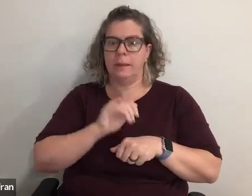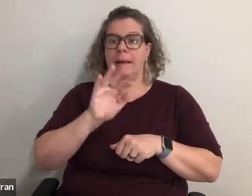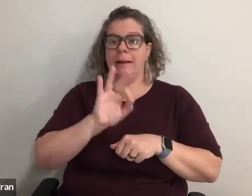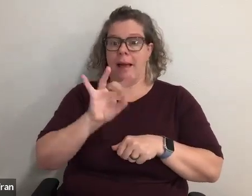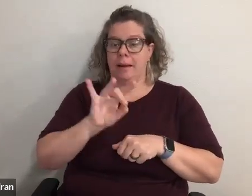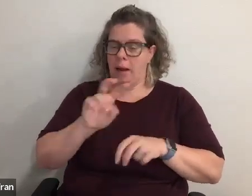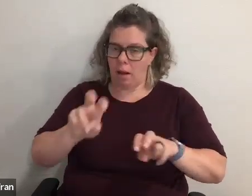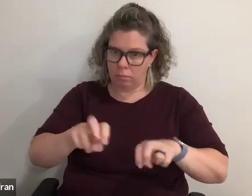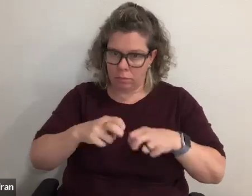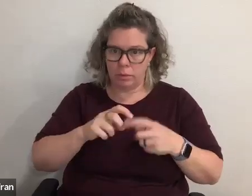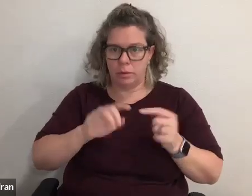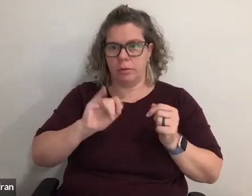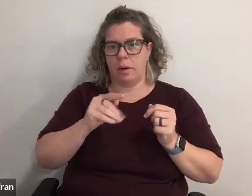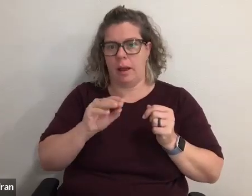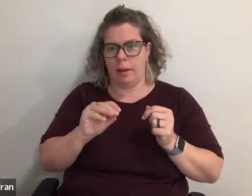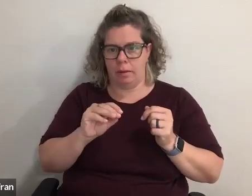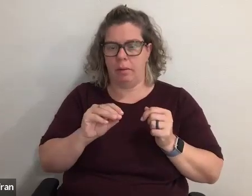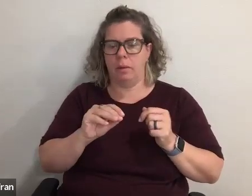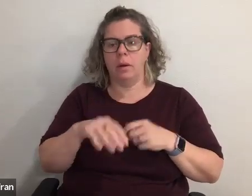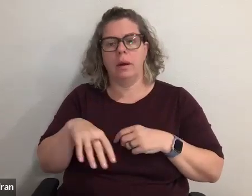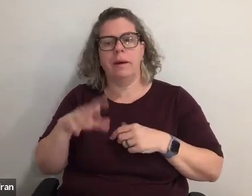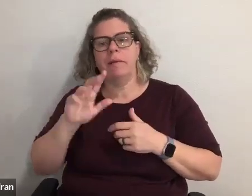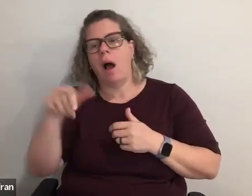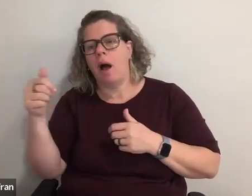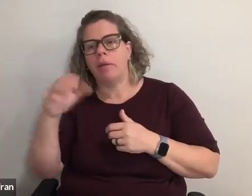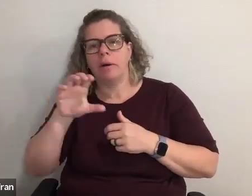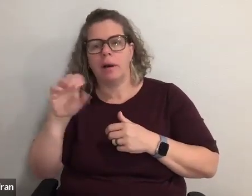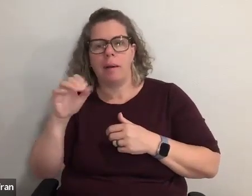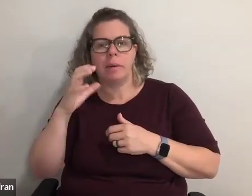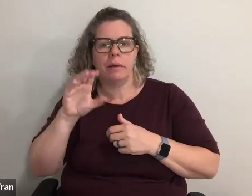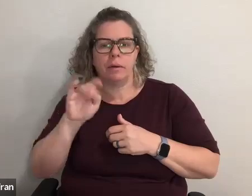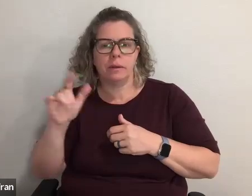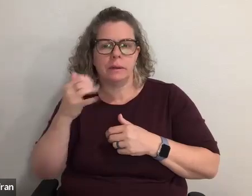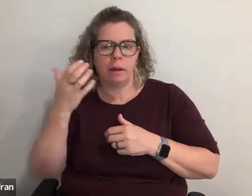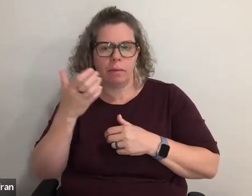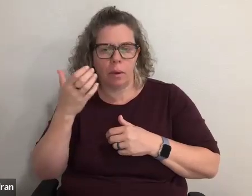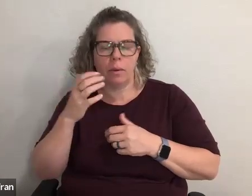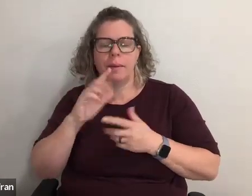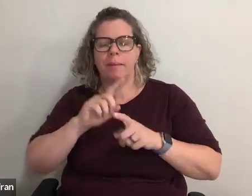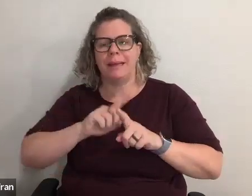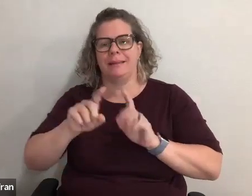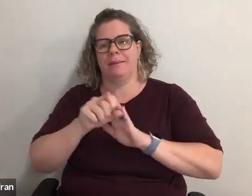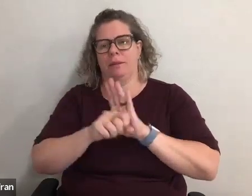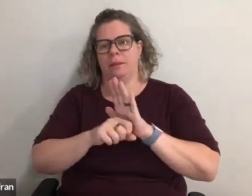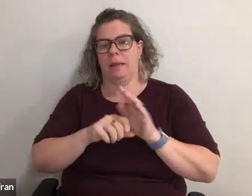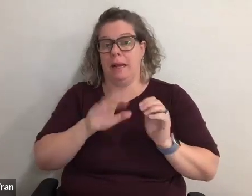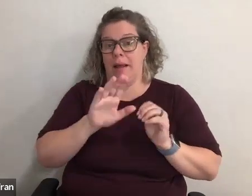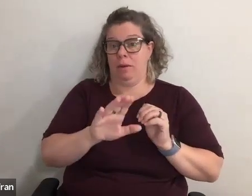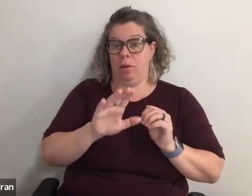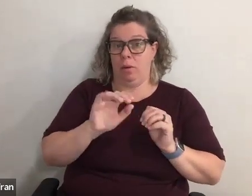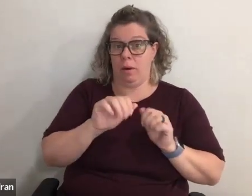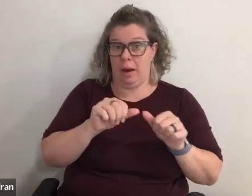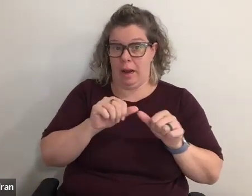carrier that's not Verizon, T-Mobile, or AT&T, you might be routed to a different state if your area code is not 208 or